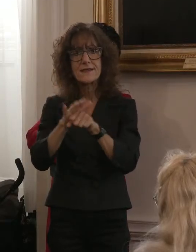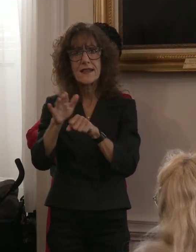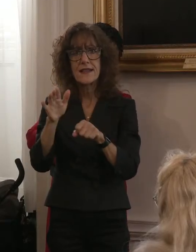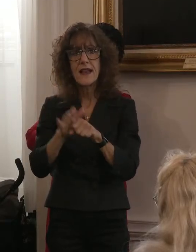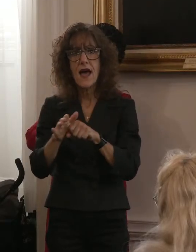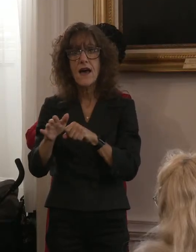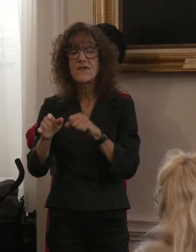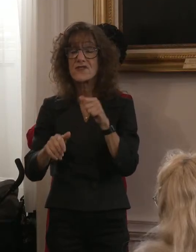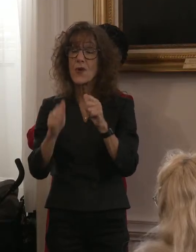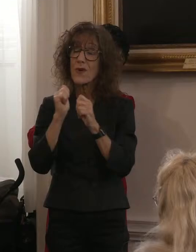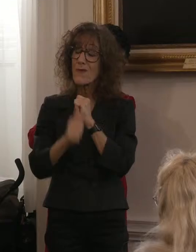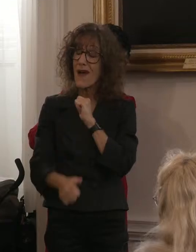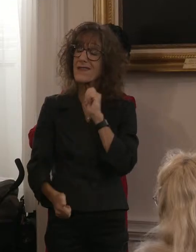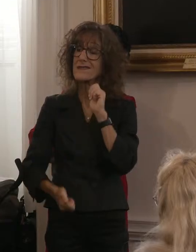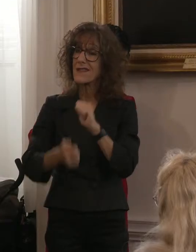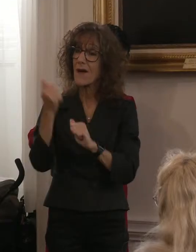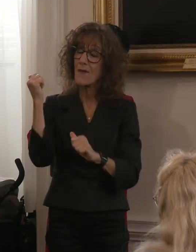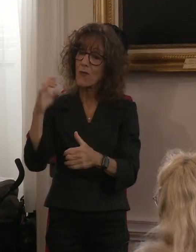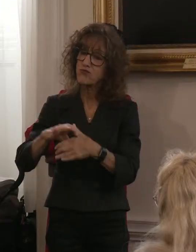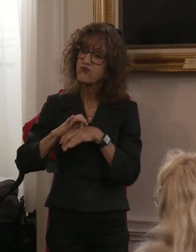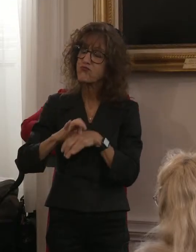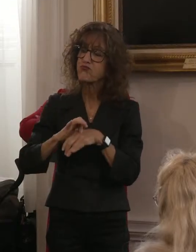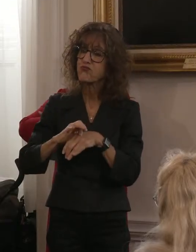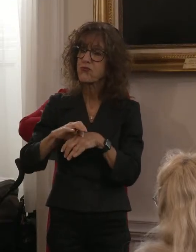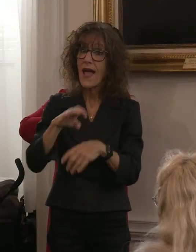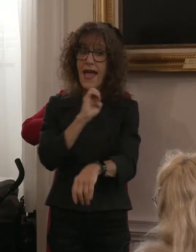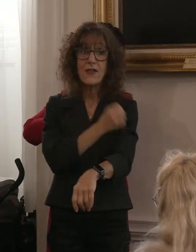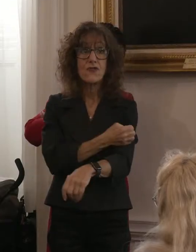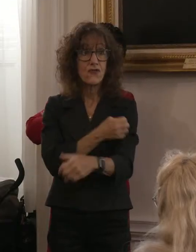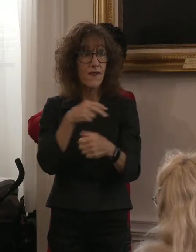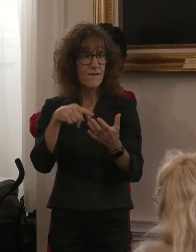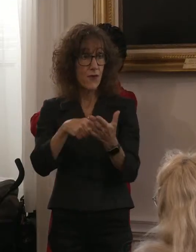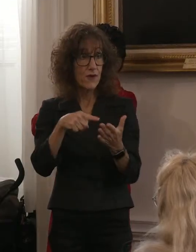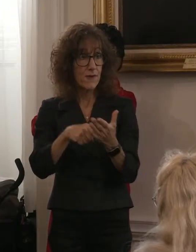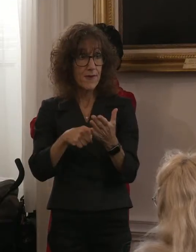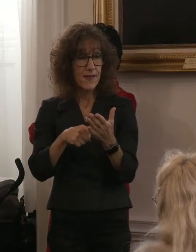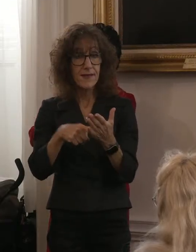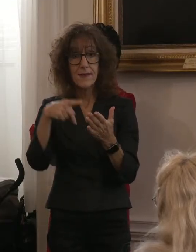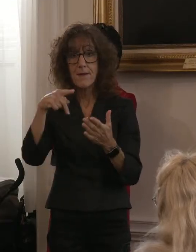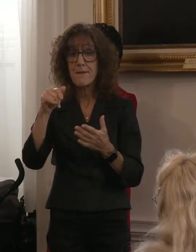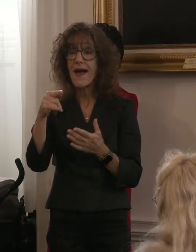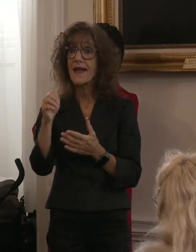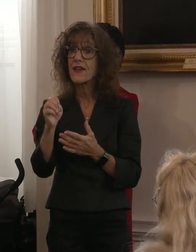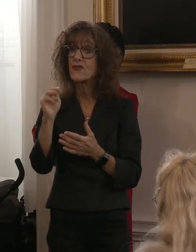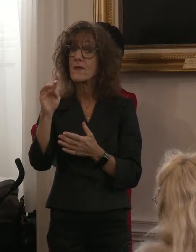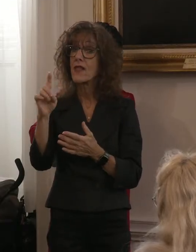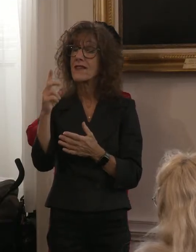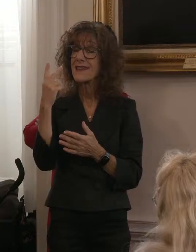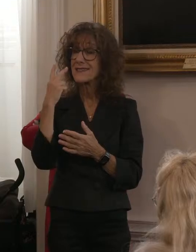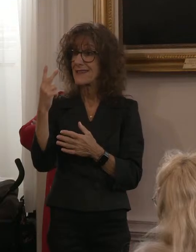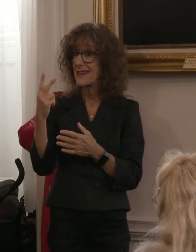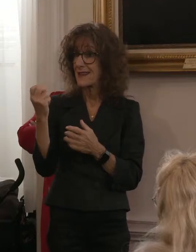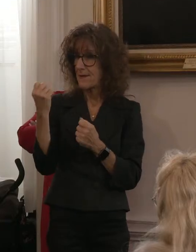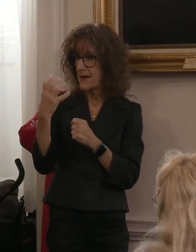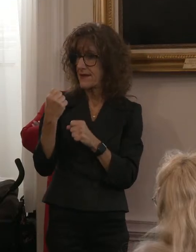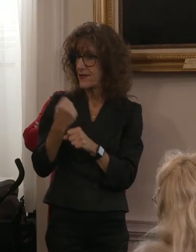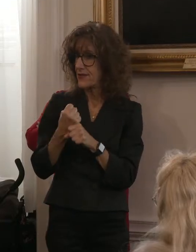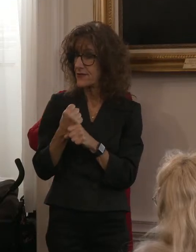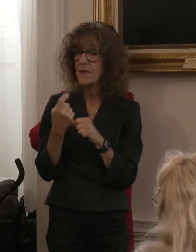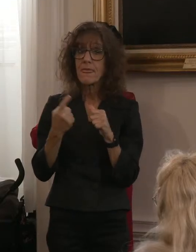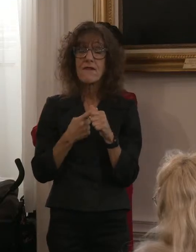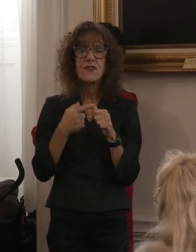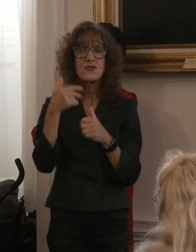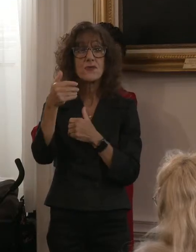the most substantive energy affordability package that Maryland has seen in several decades. First, with the